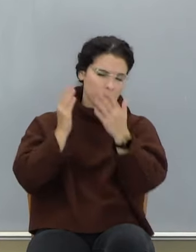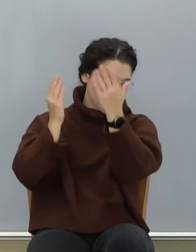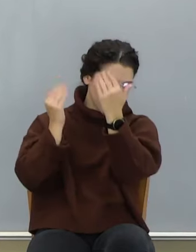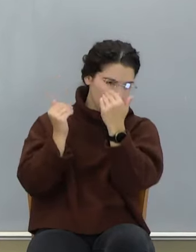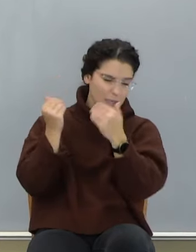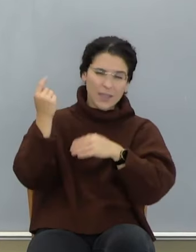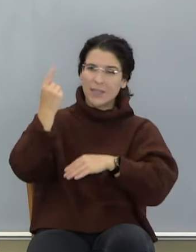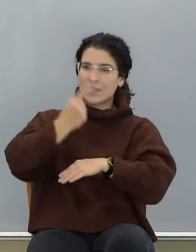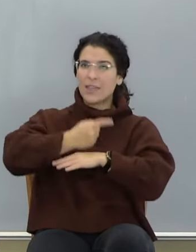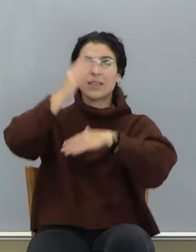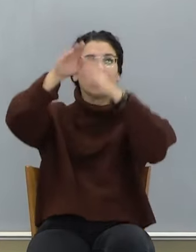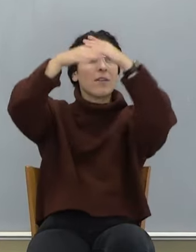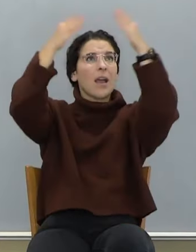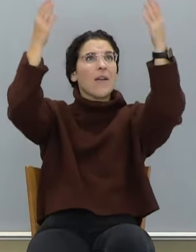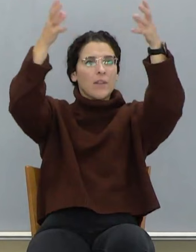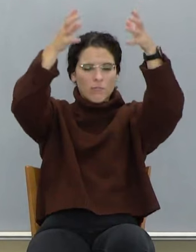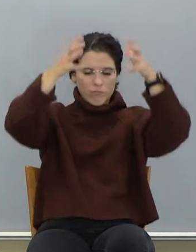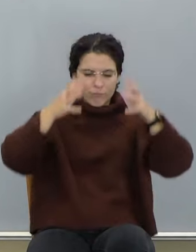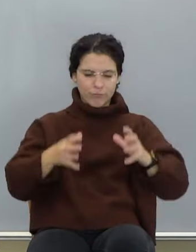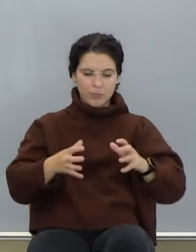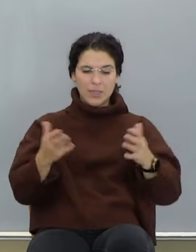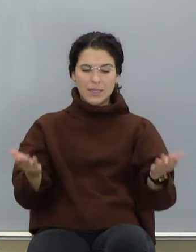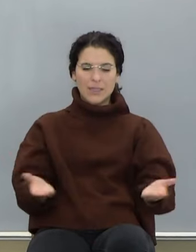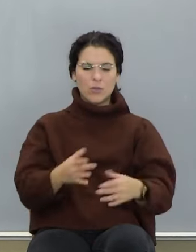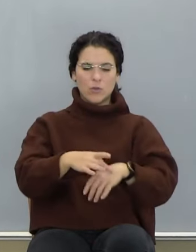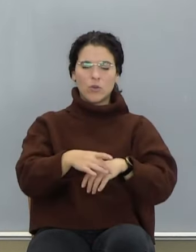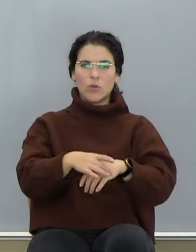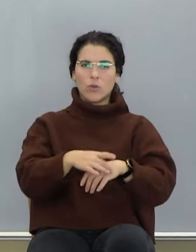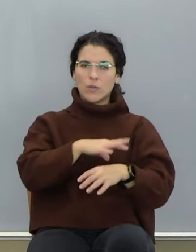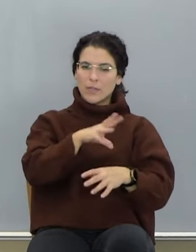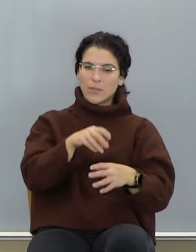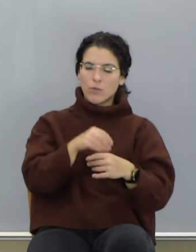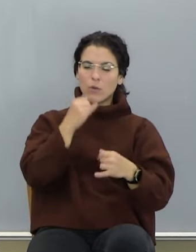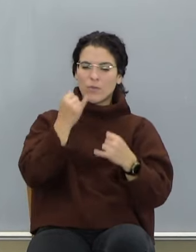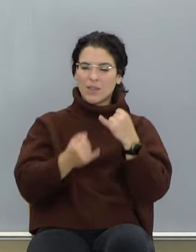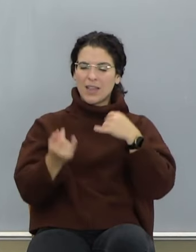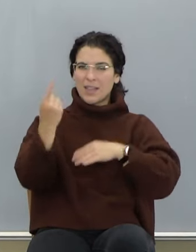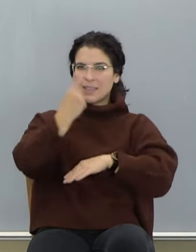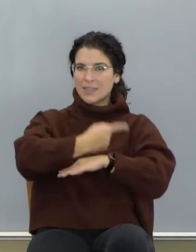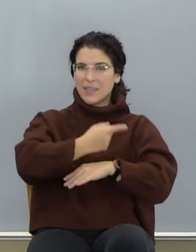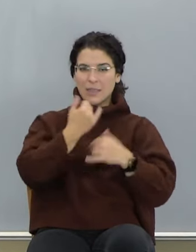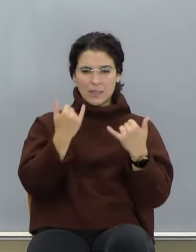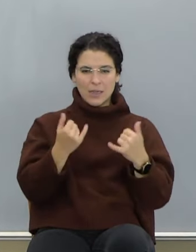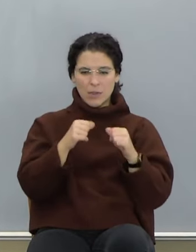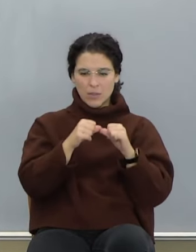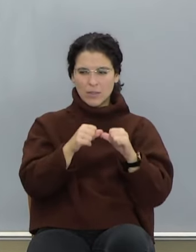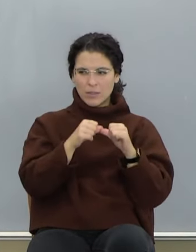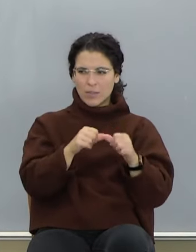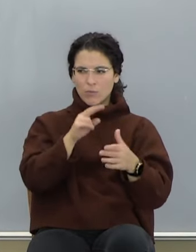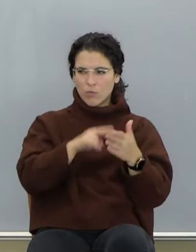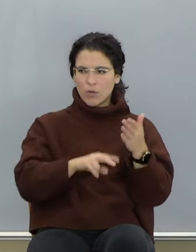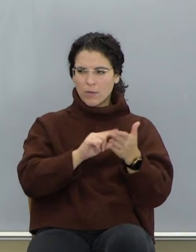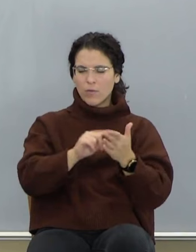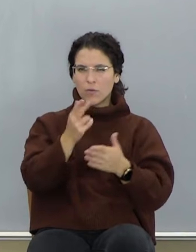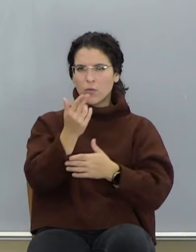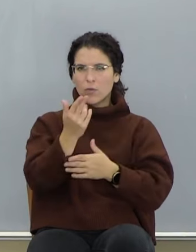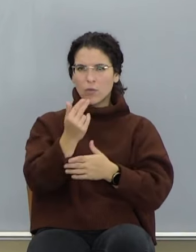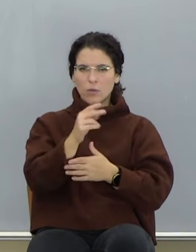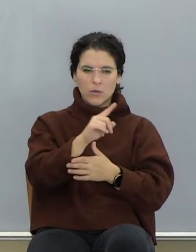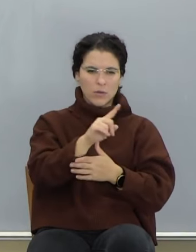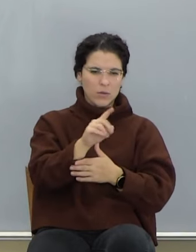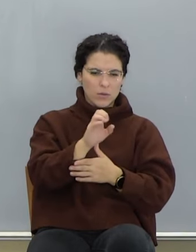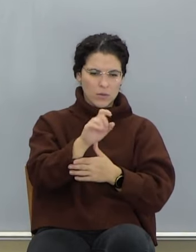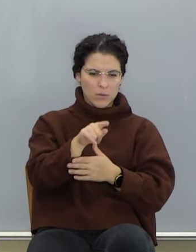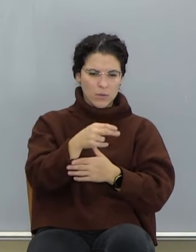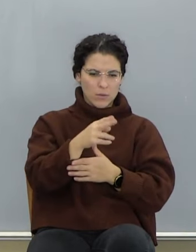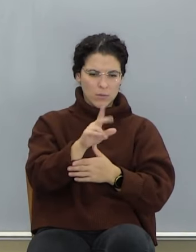the days of heaven on the earth. That's all part and parcel of the last days. Now, let's keep reading verse 13.